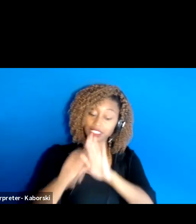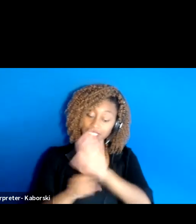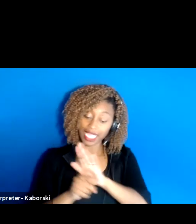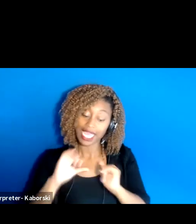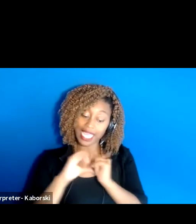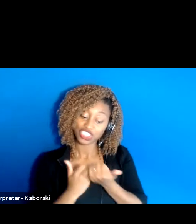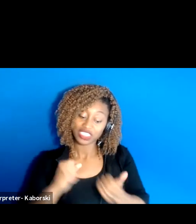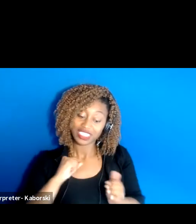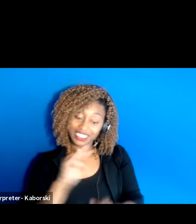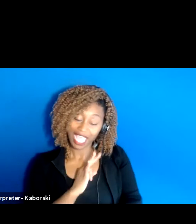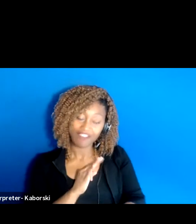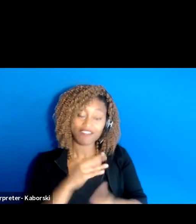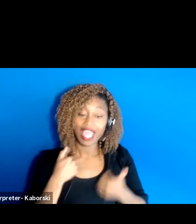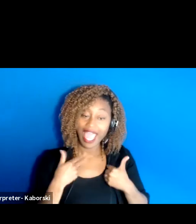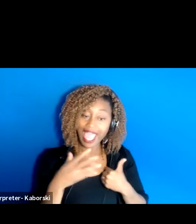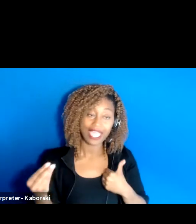other